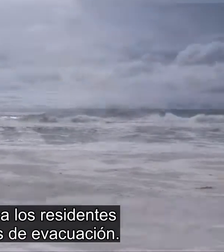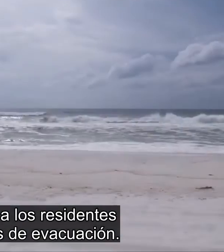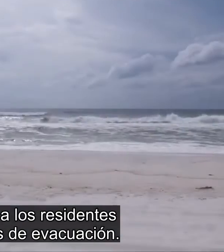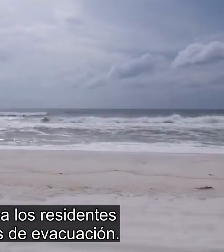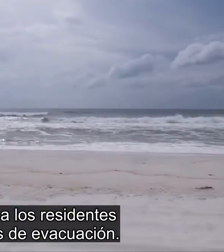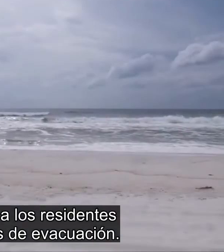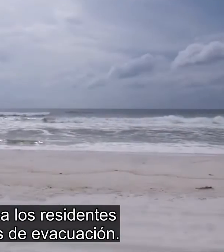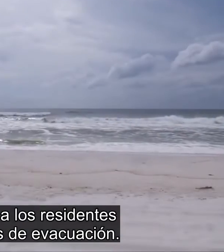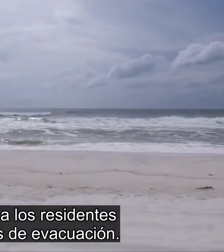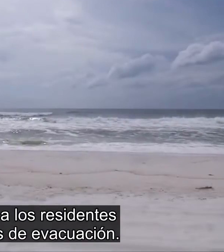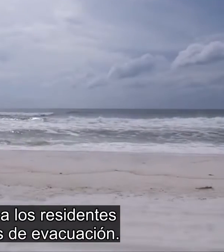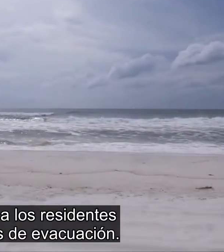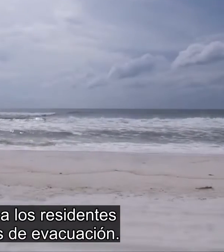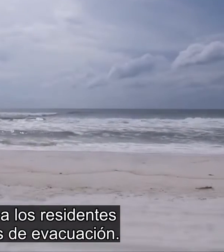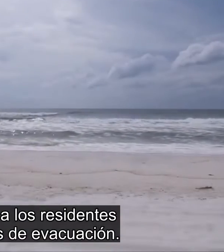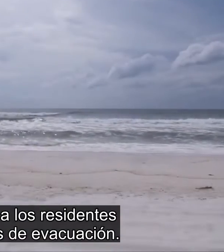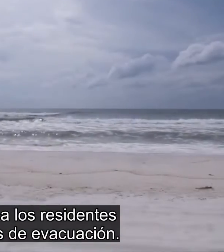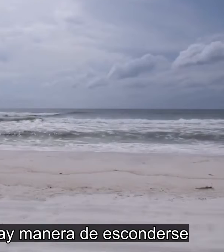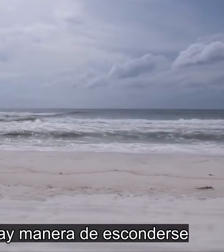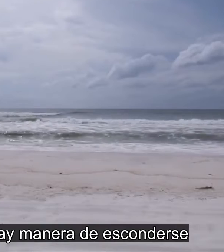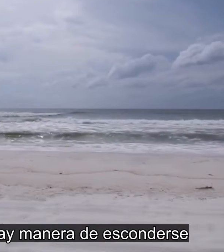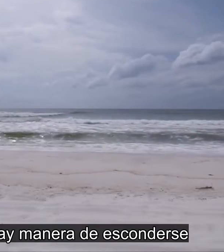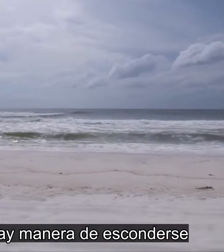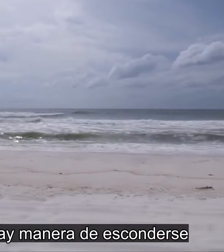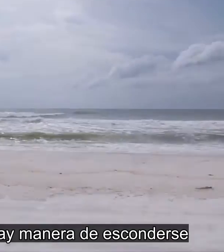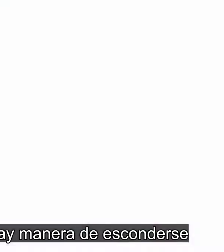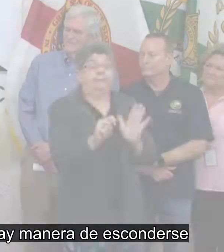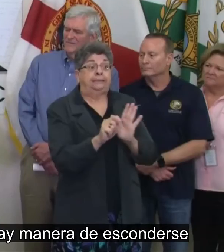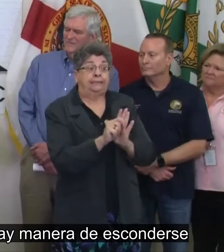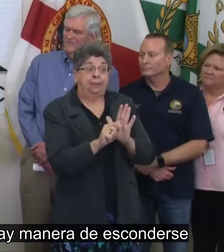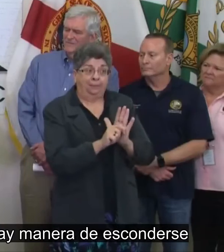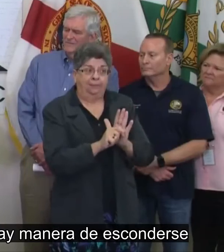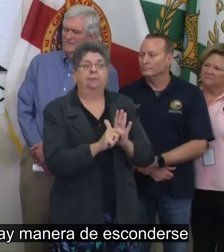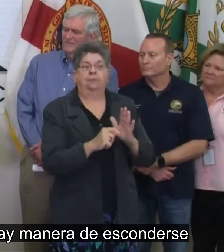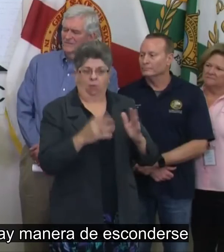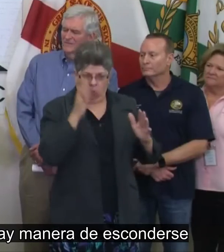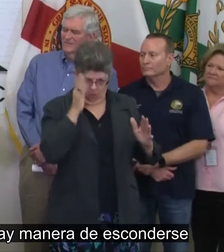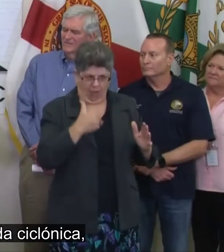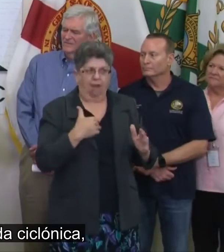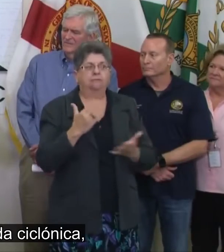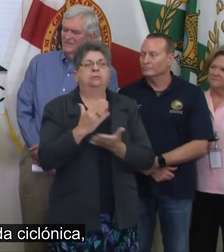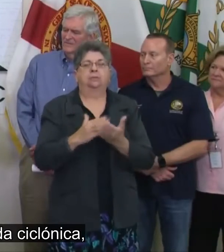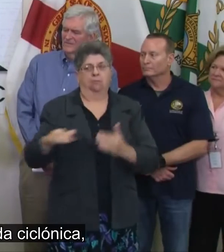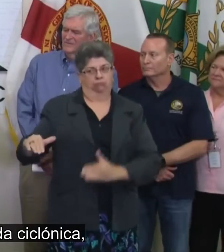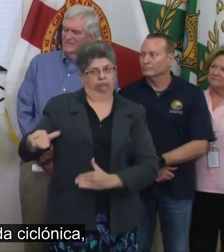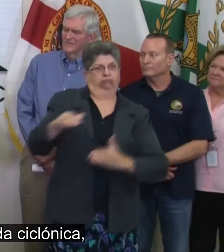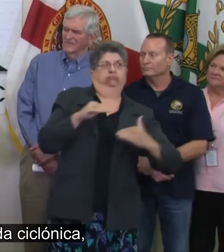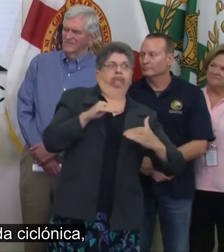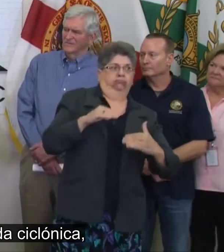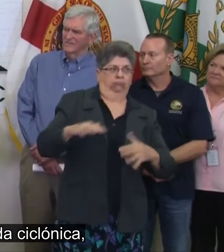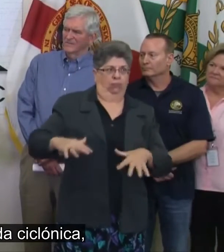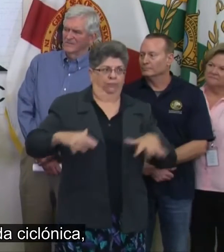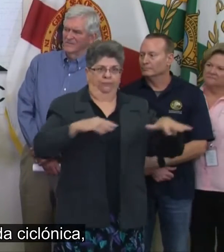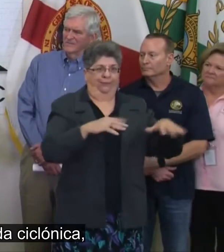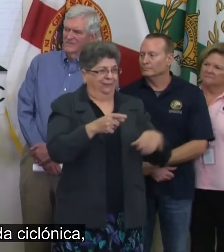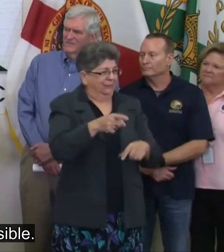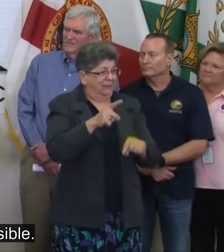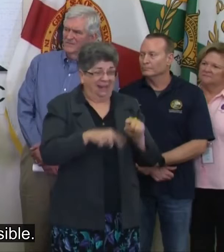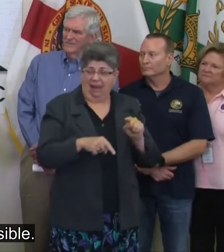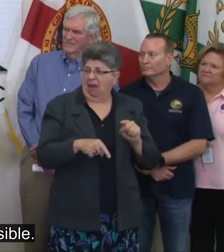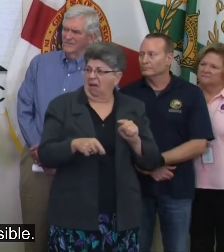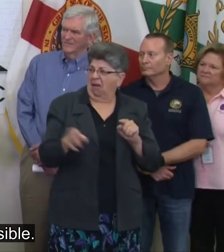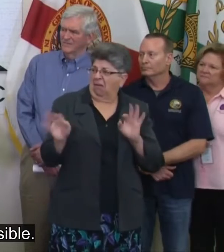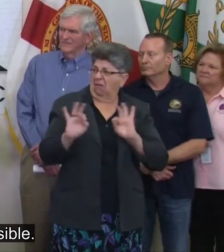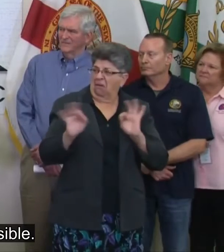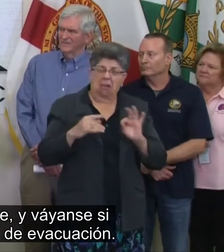Scott urged residents to heed evacuation orders. You cannot hide. There is no way to hide from storm surge.